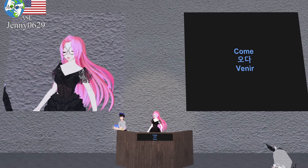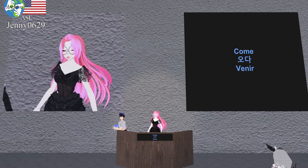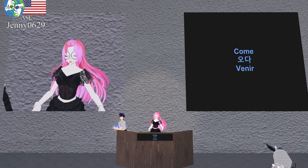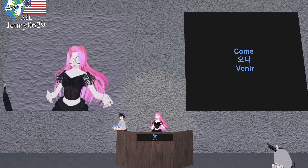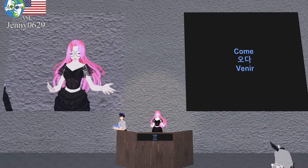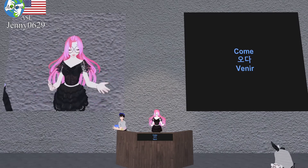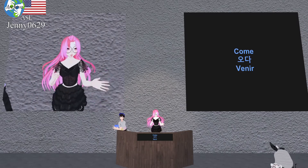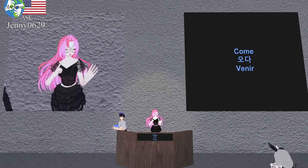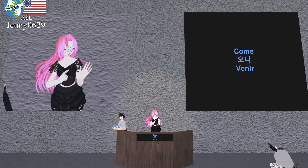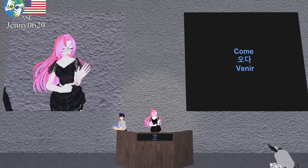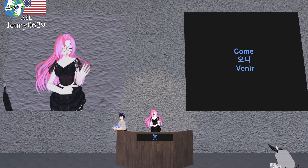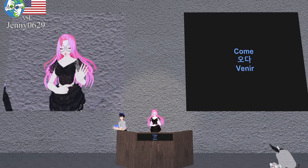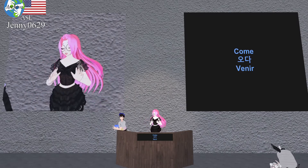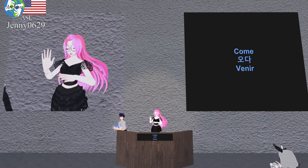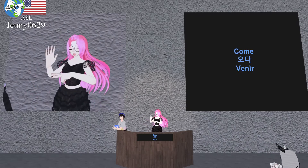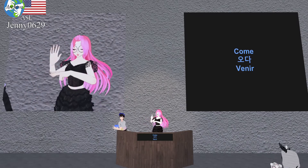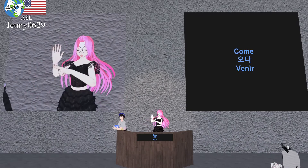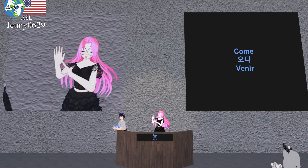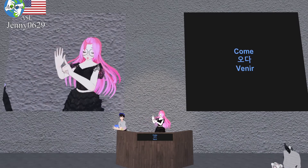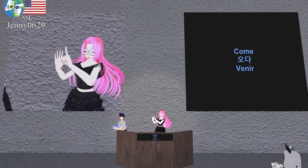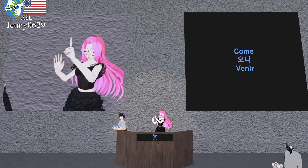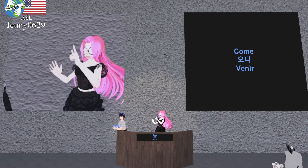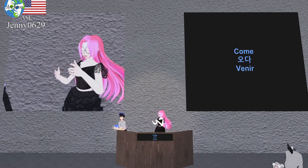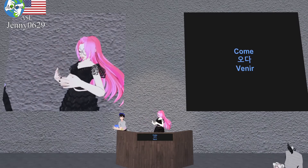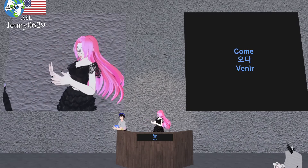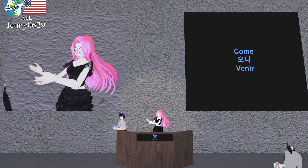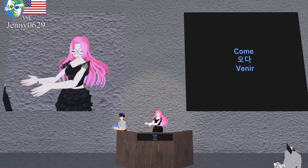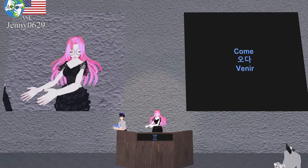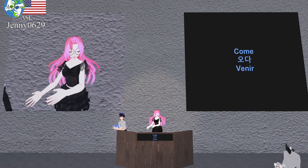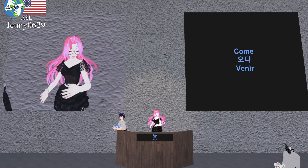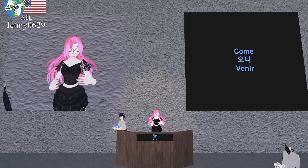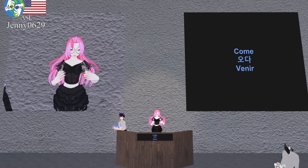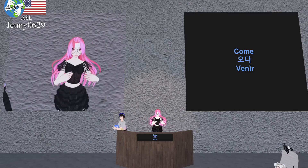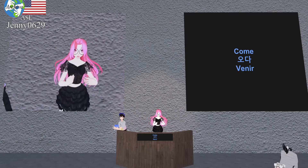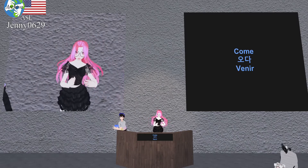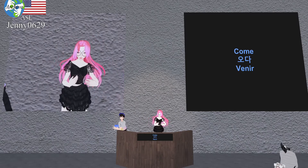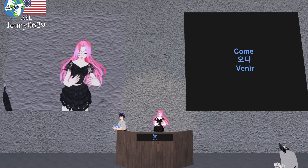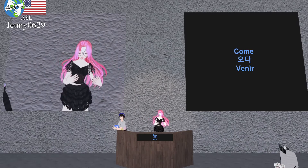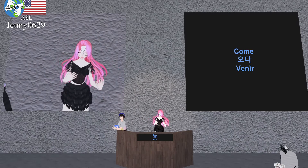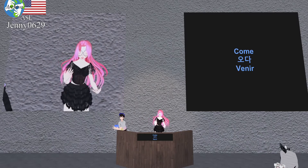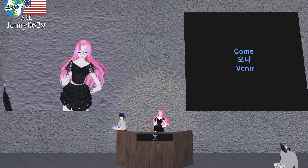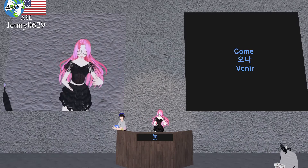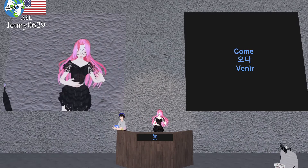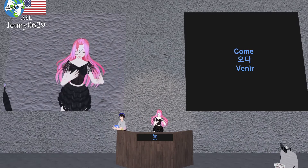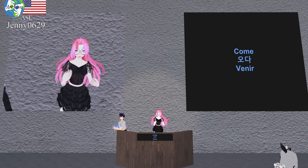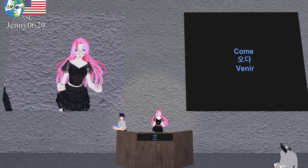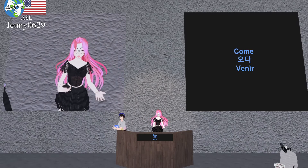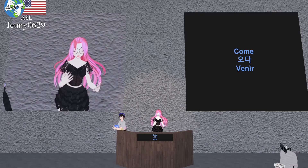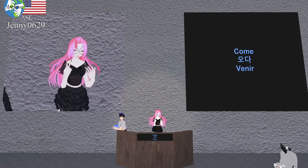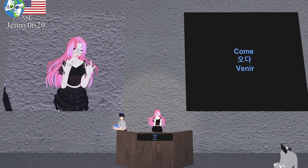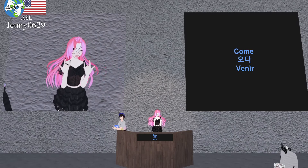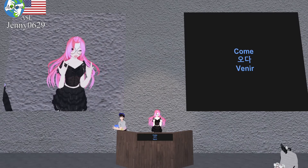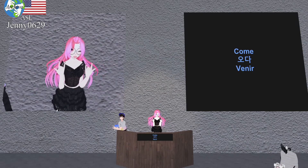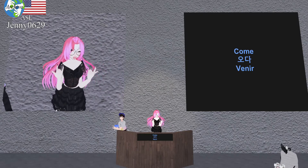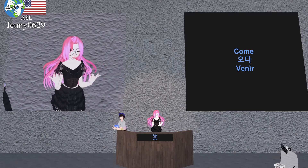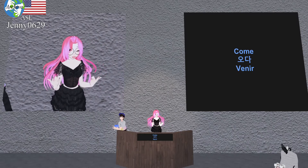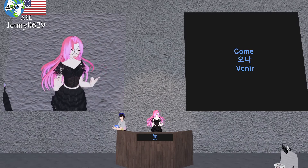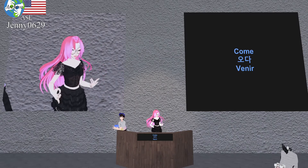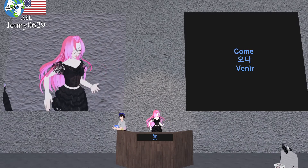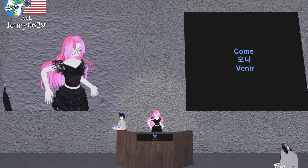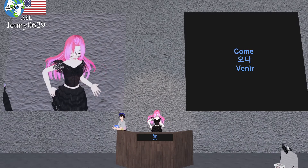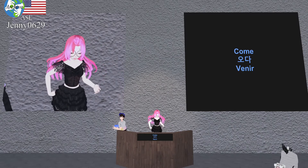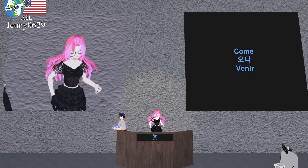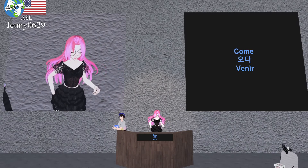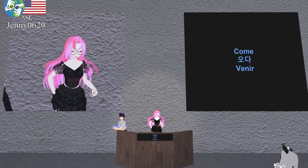tall, right? So it could be something that you notice about somebody, like, whoa, that person's tall. Like, here's your sign name, or something about their personality. So they laugh a